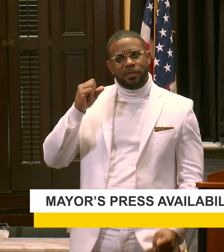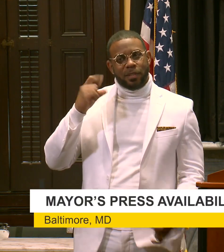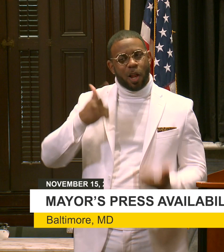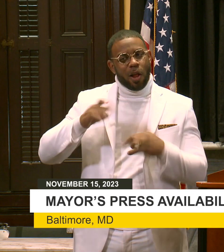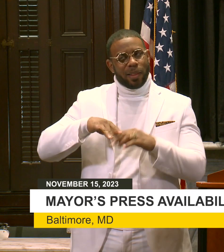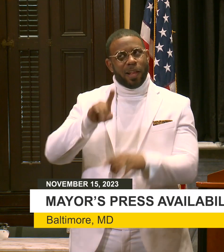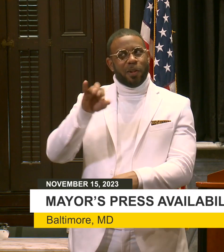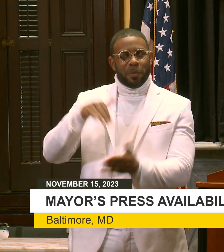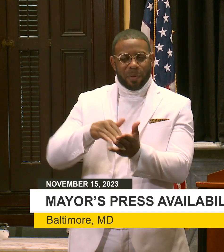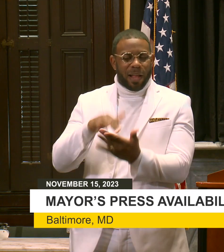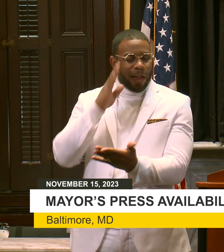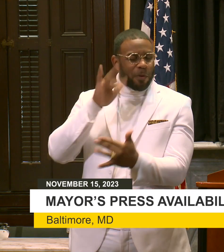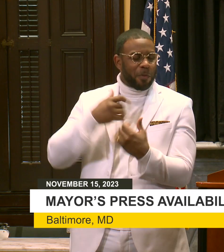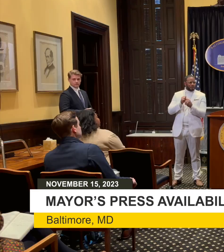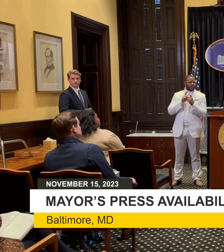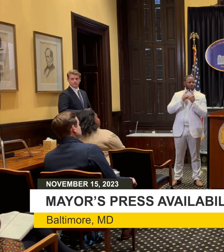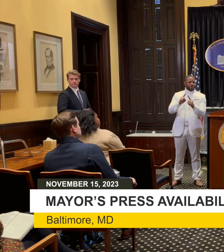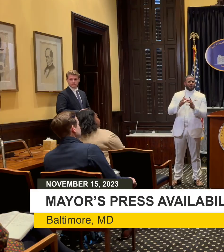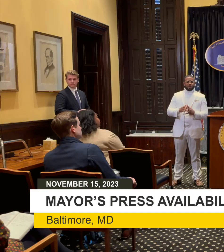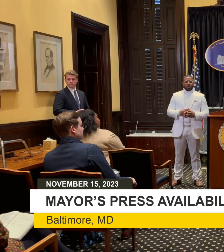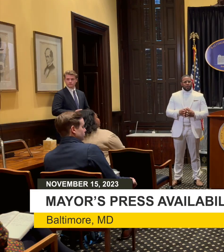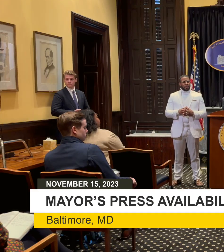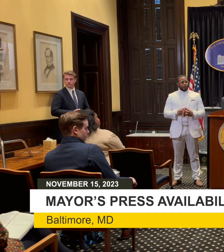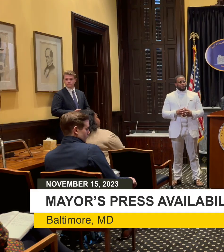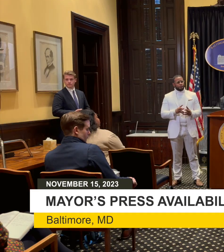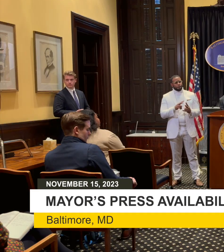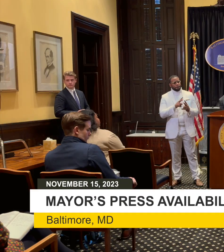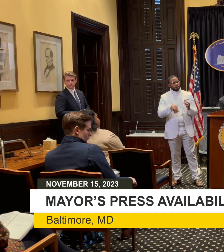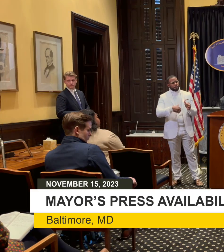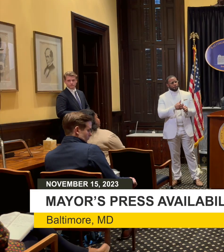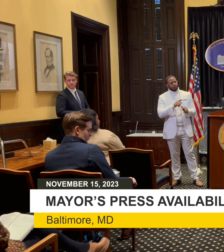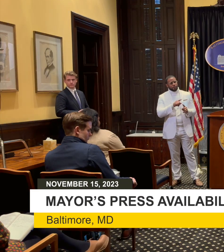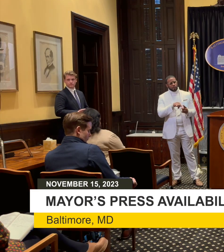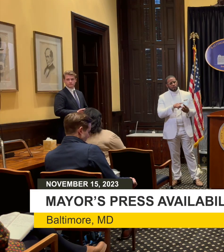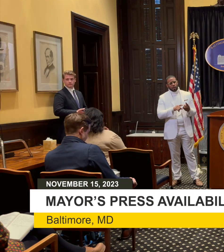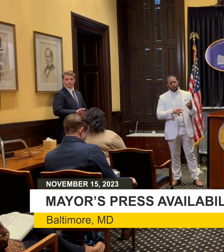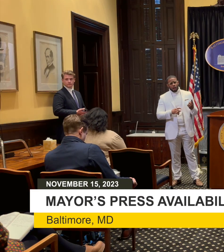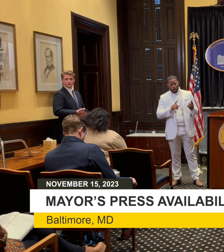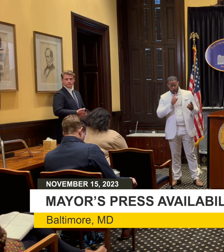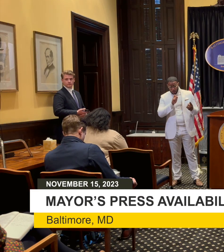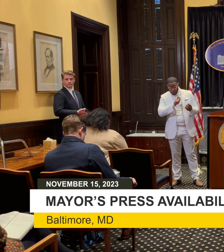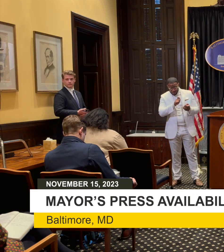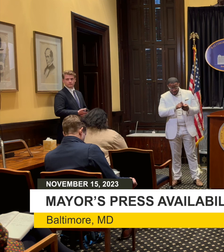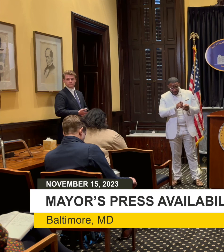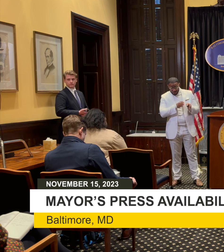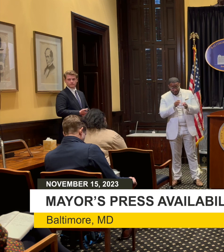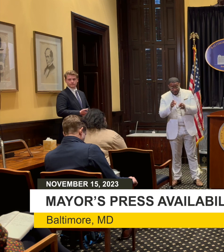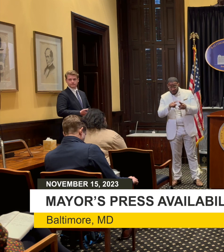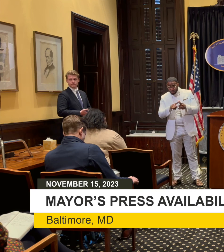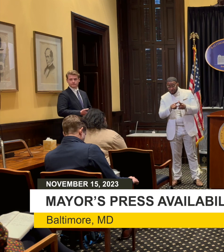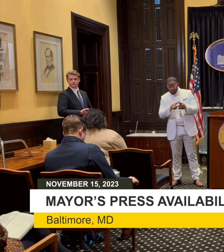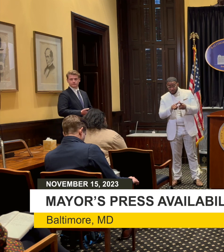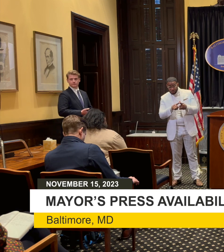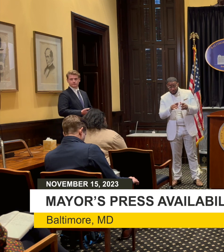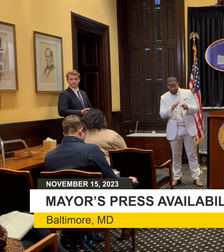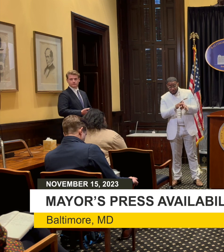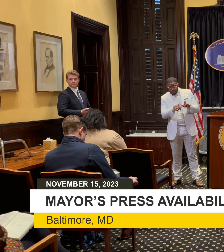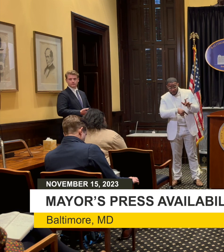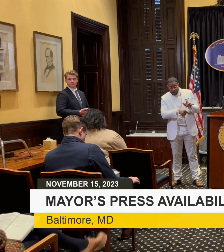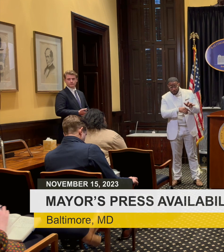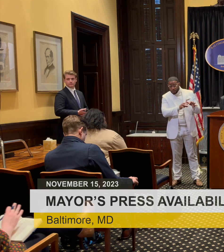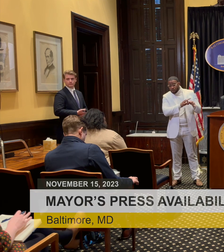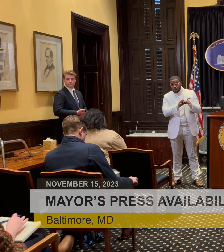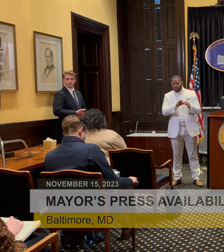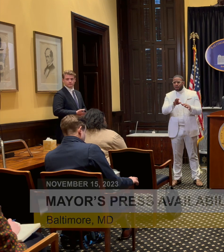larger than 100 million, so I know we'll make it through. Two follow-ups on that. So just are there specific avenues to plug that hole? And then related to